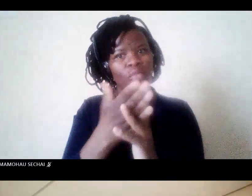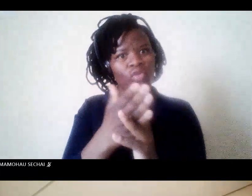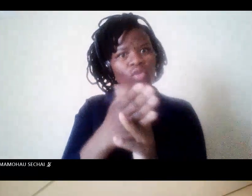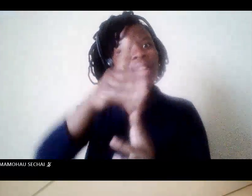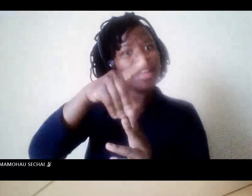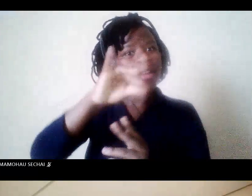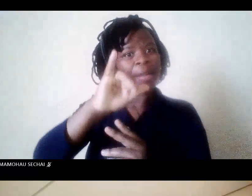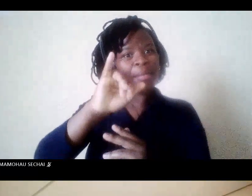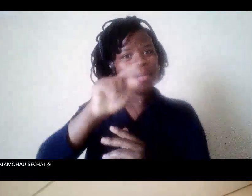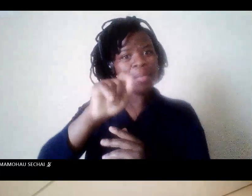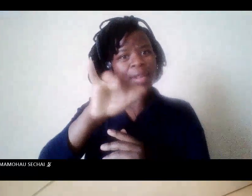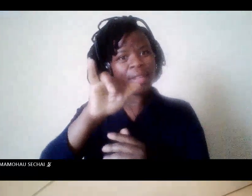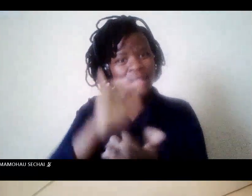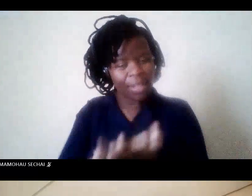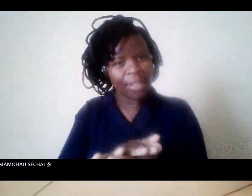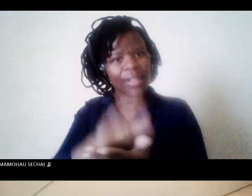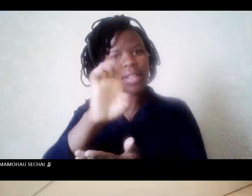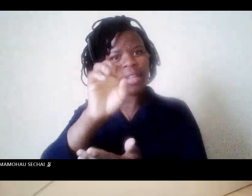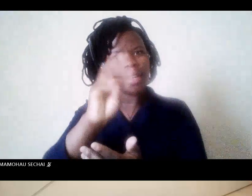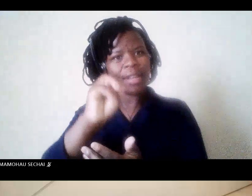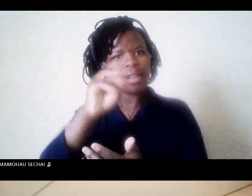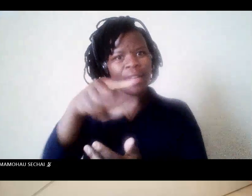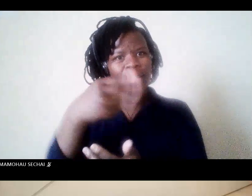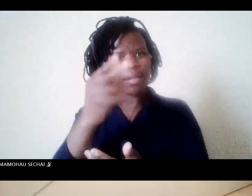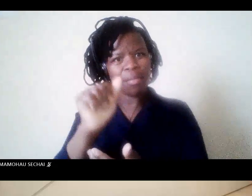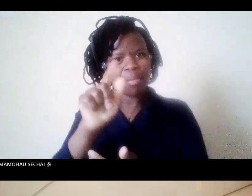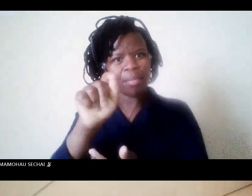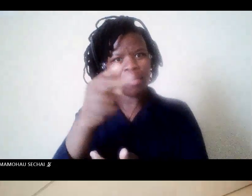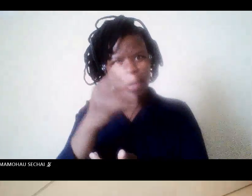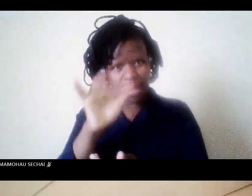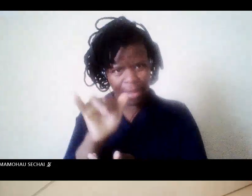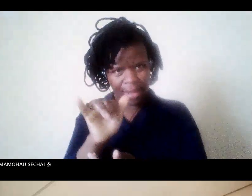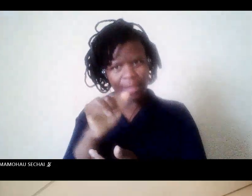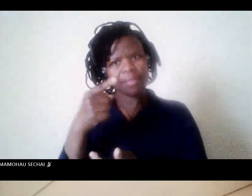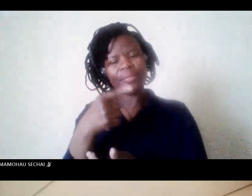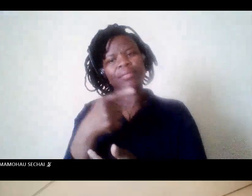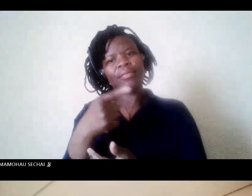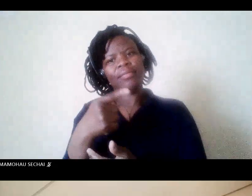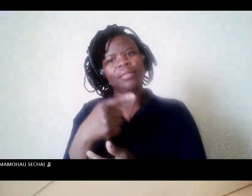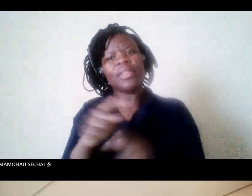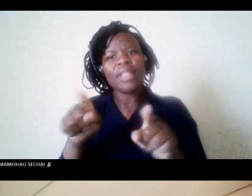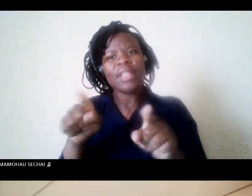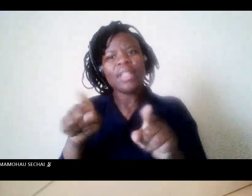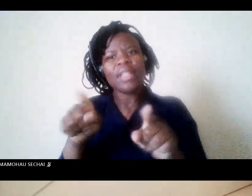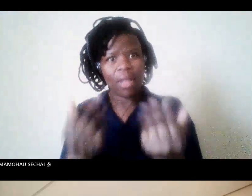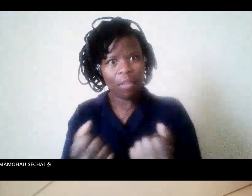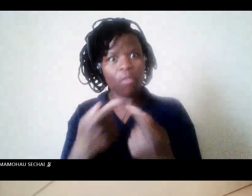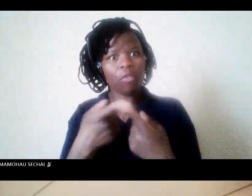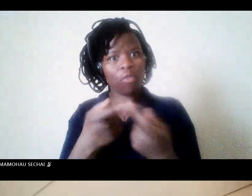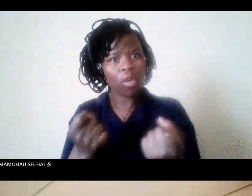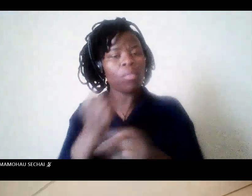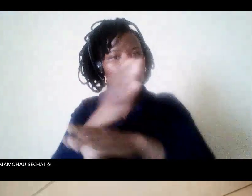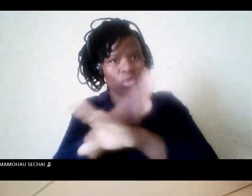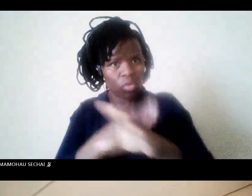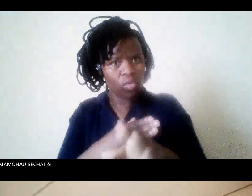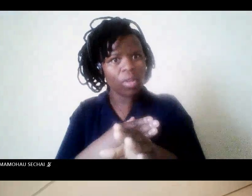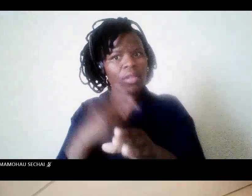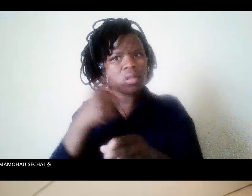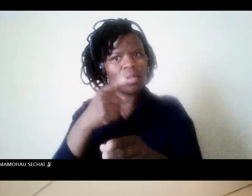empathy. Pity is the one where you are separated, from the situation. You just feel that, oh, the life is